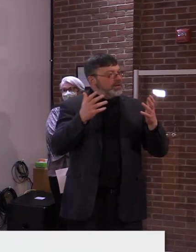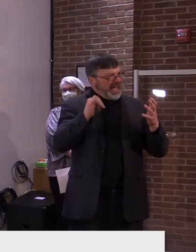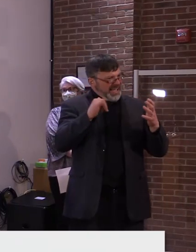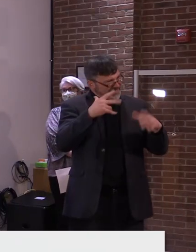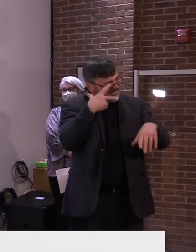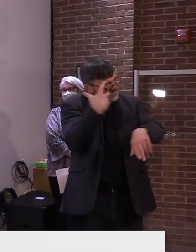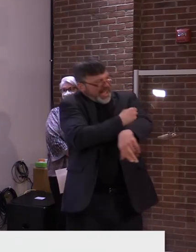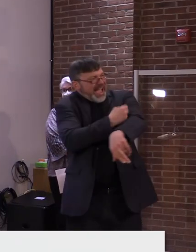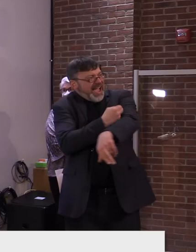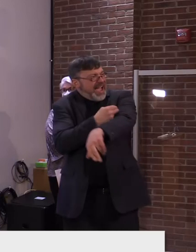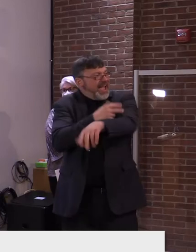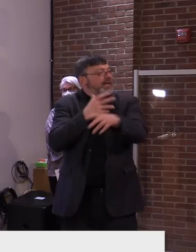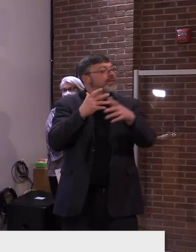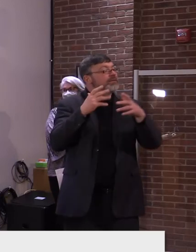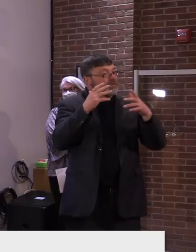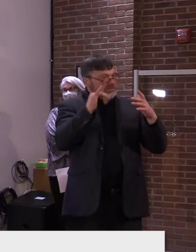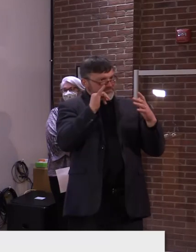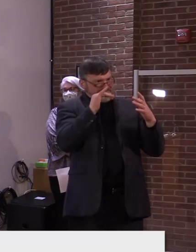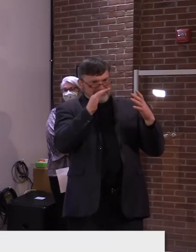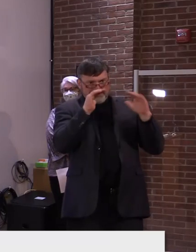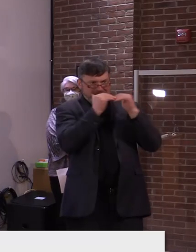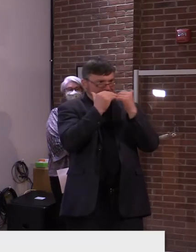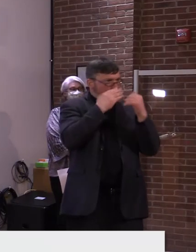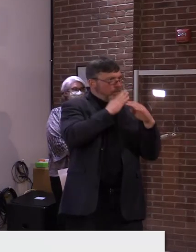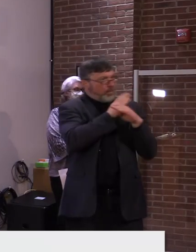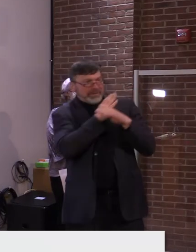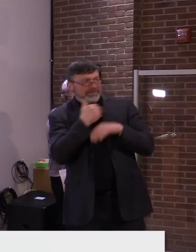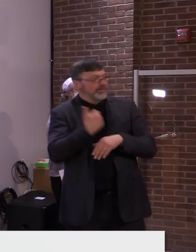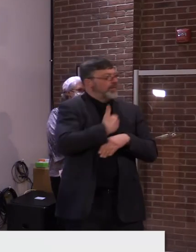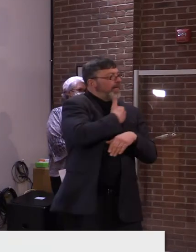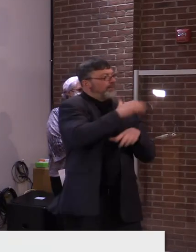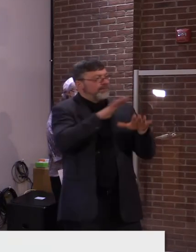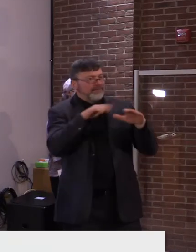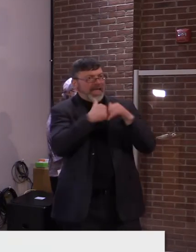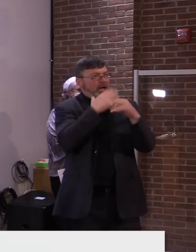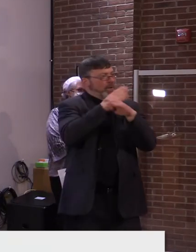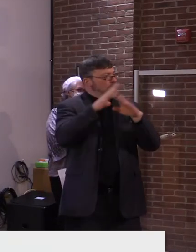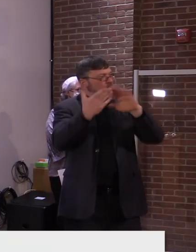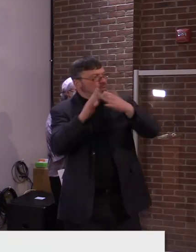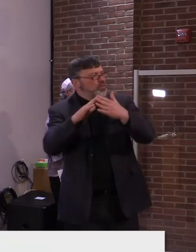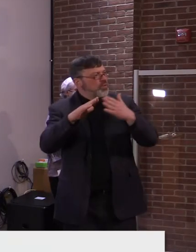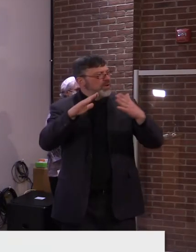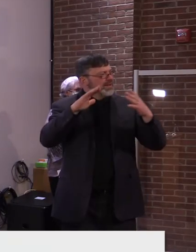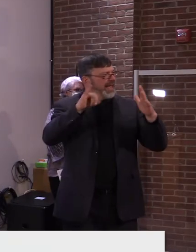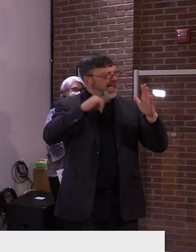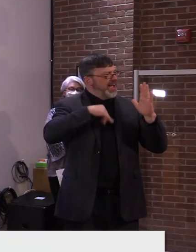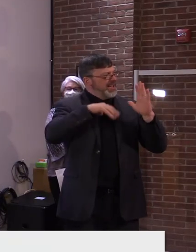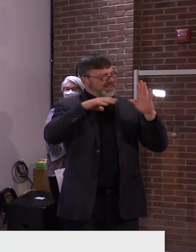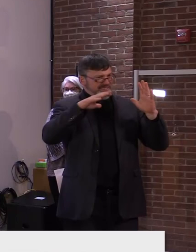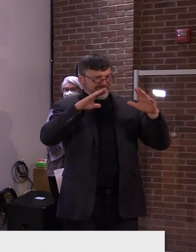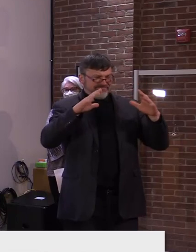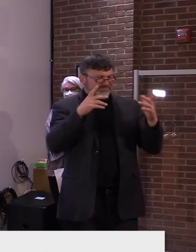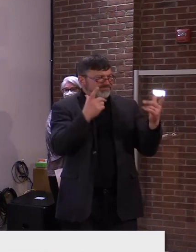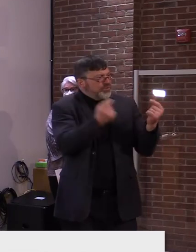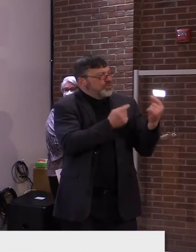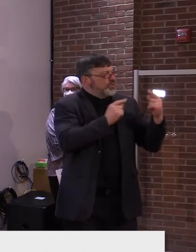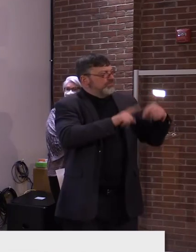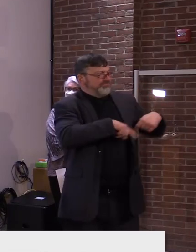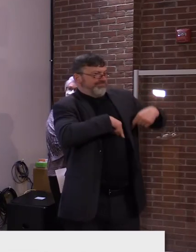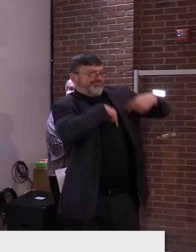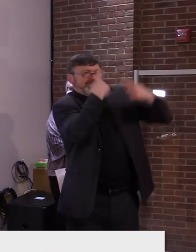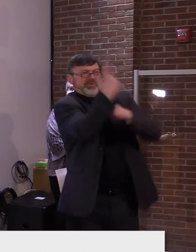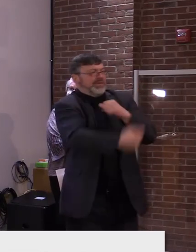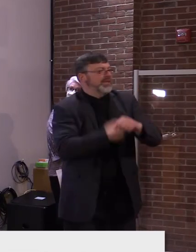the strategy that we've utilized. So that's the very foundation of everything that we're doing. And now that we're opening